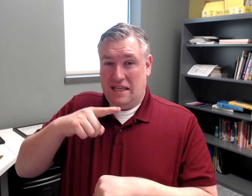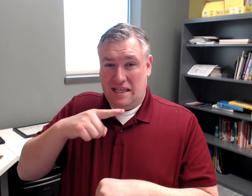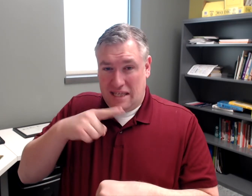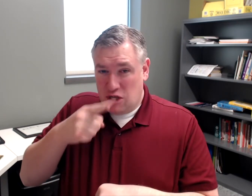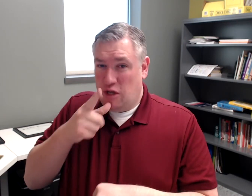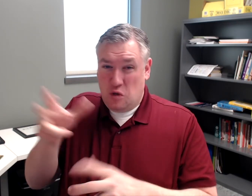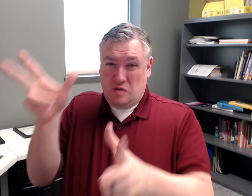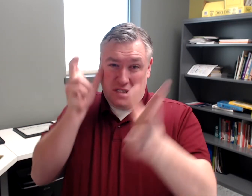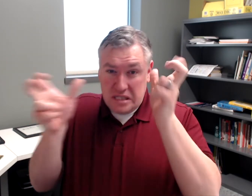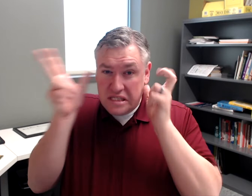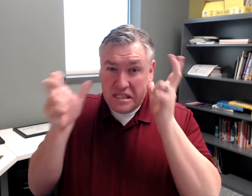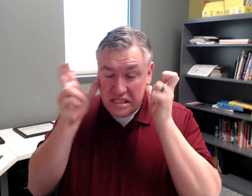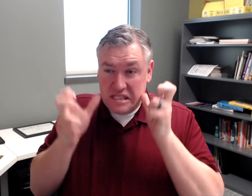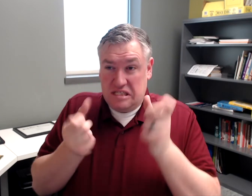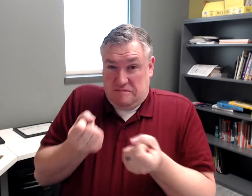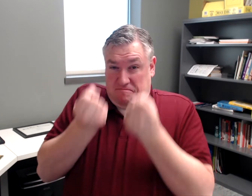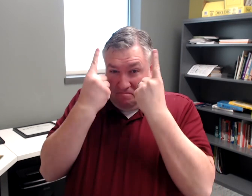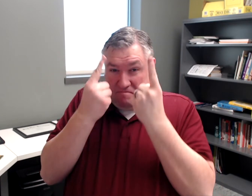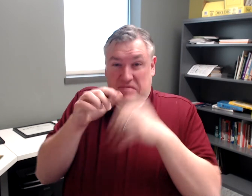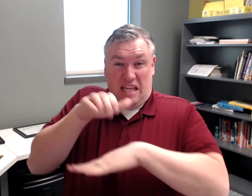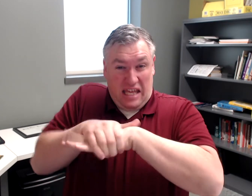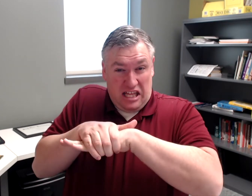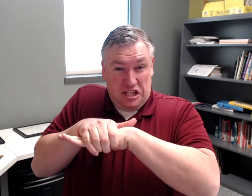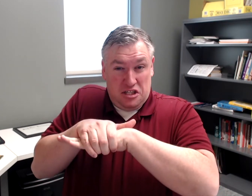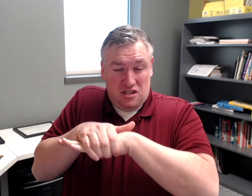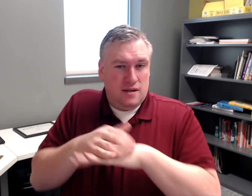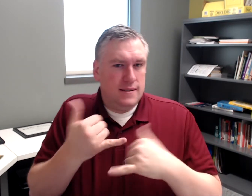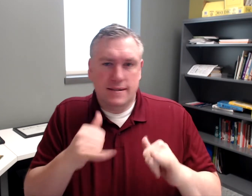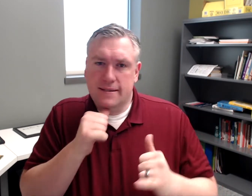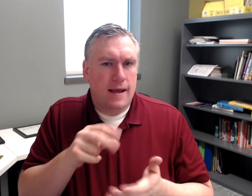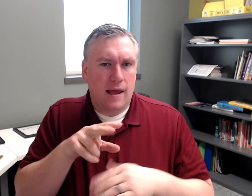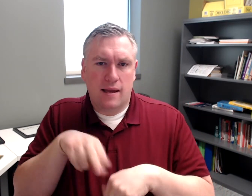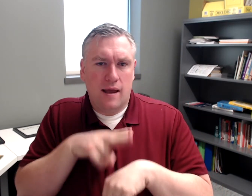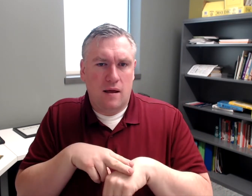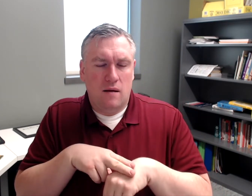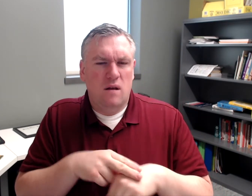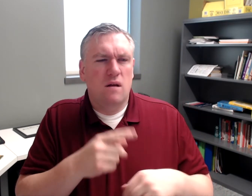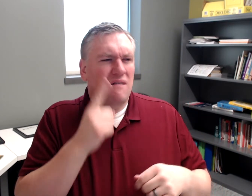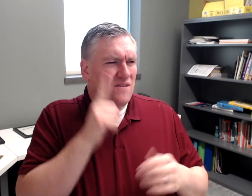natural for hearing, who can hear and understand English naturally.